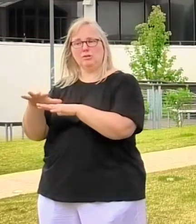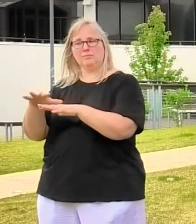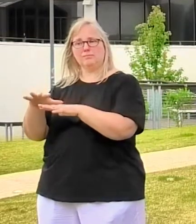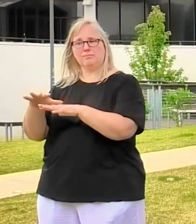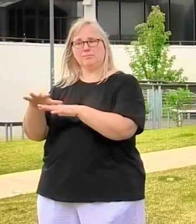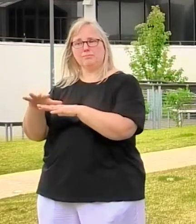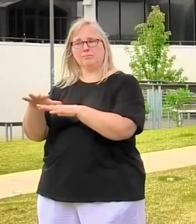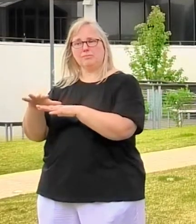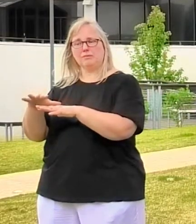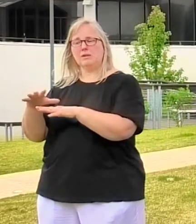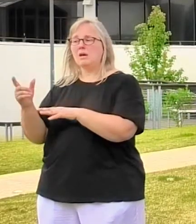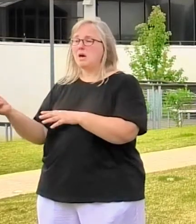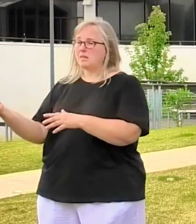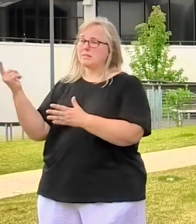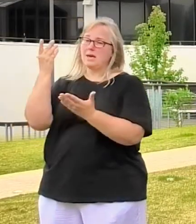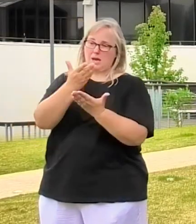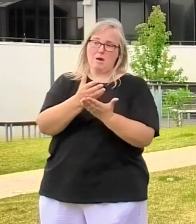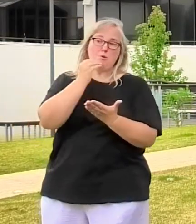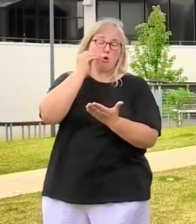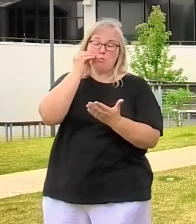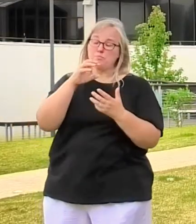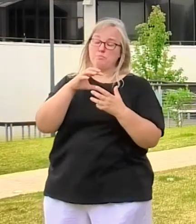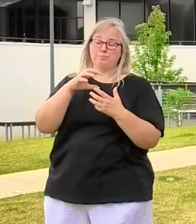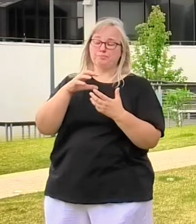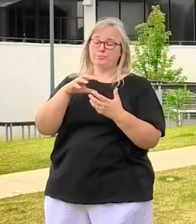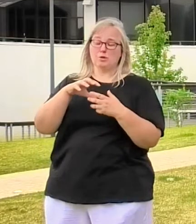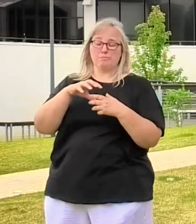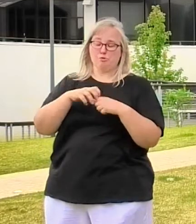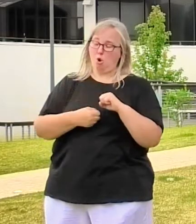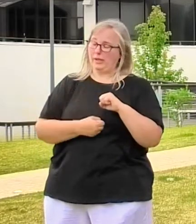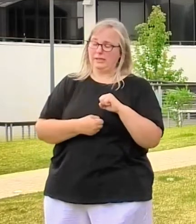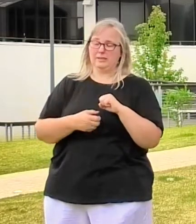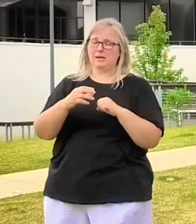and came home broken and could not heal.